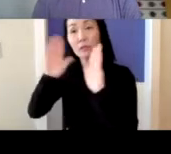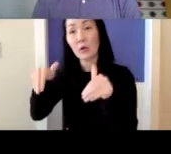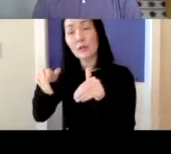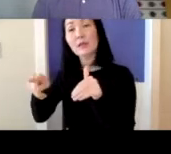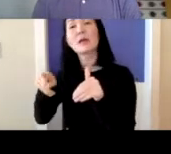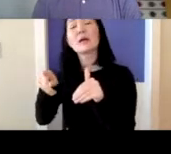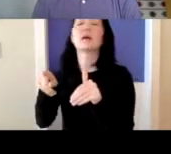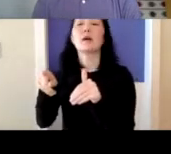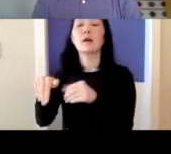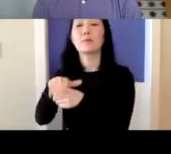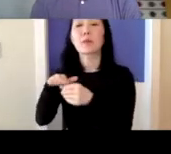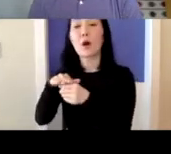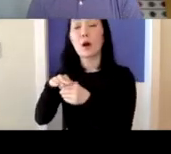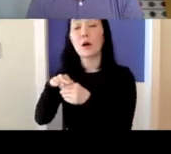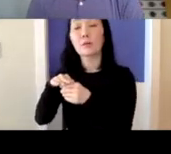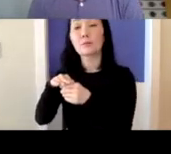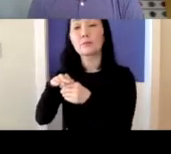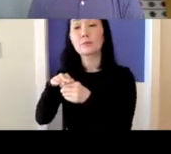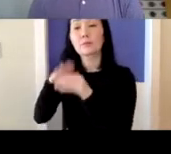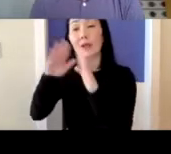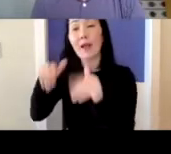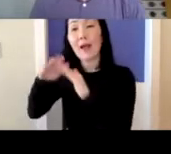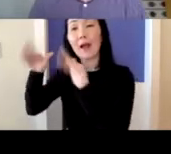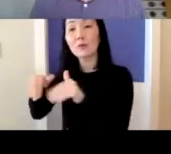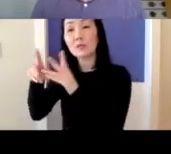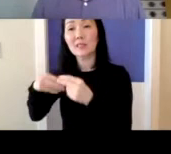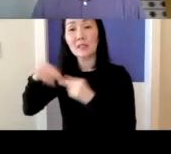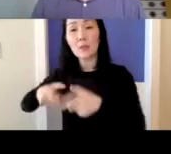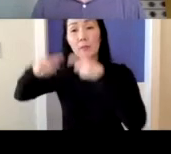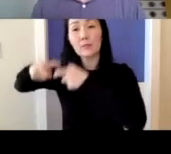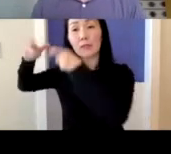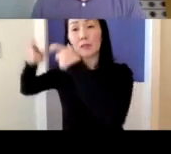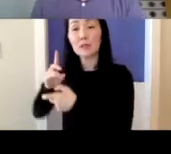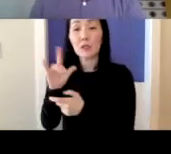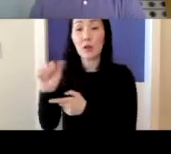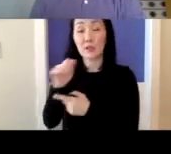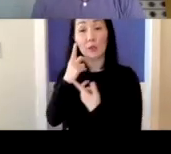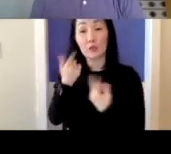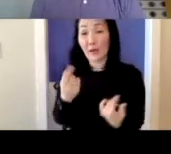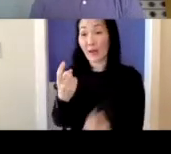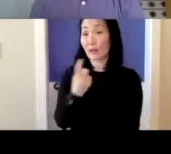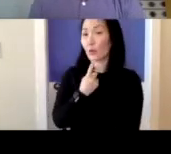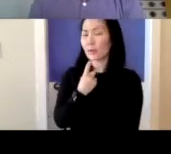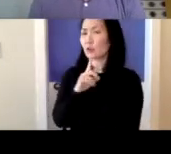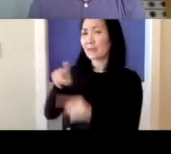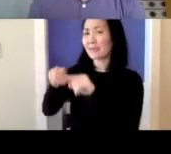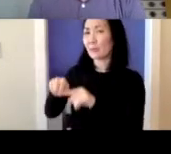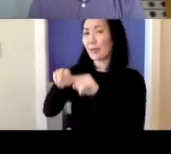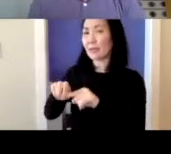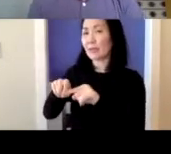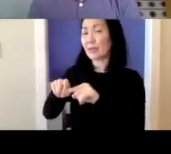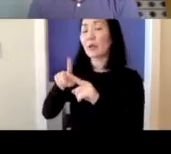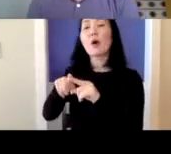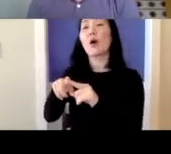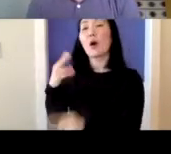fact, we have a question in front of us whether we are too dependent on that sector in the way that perhaps we were